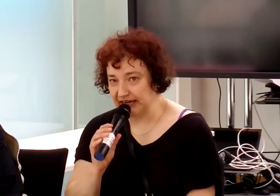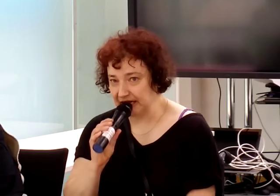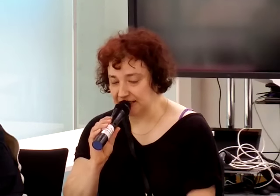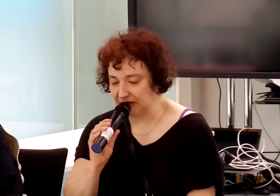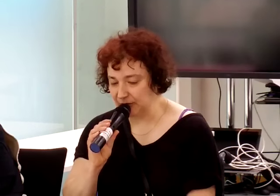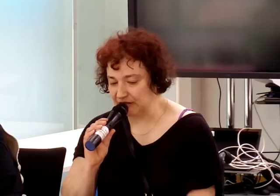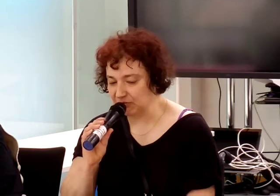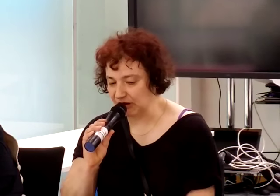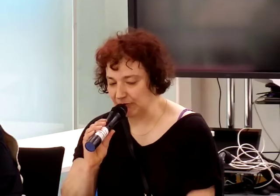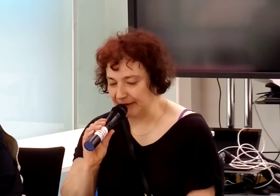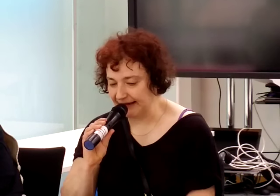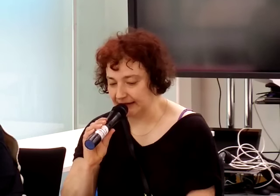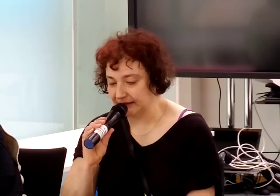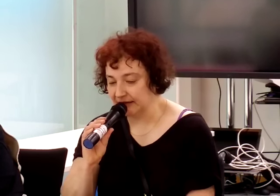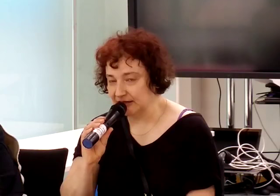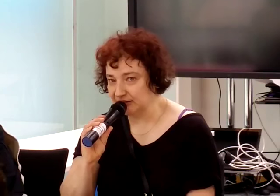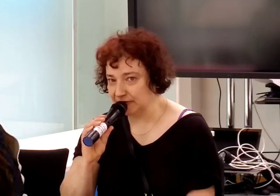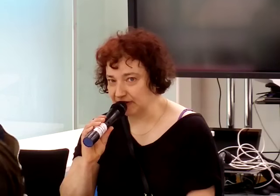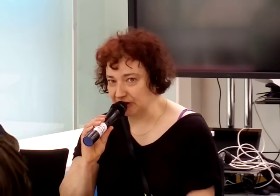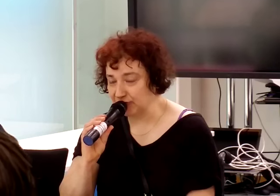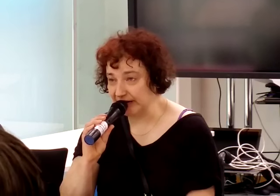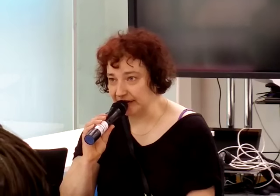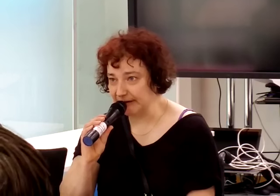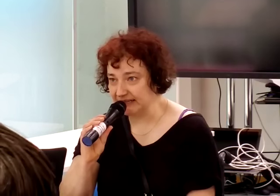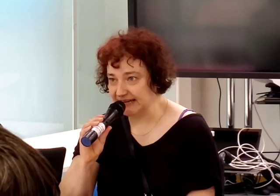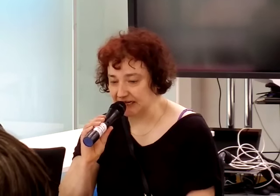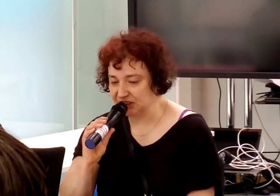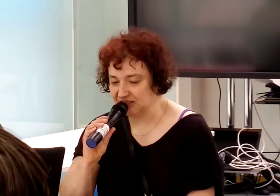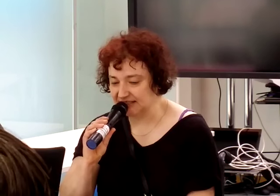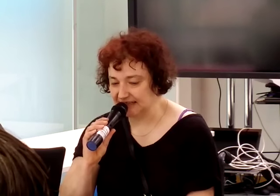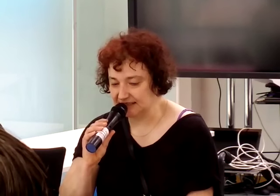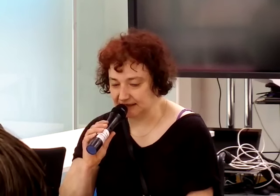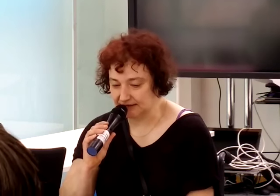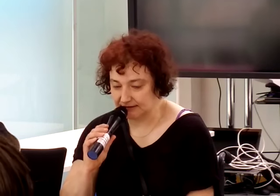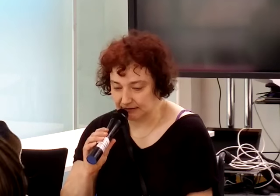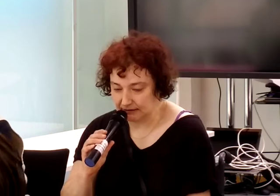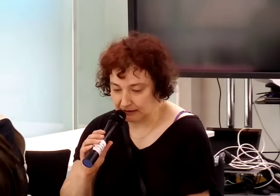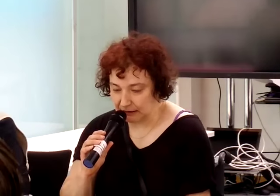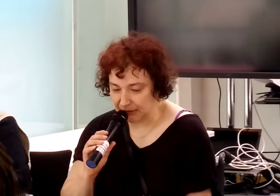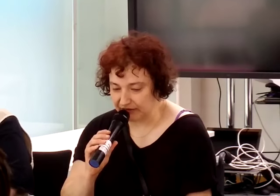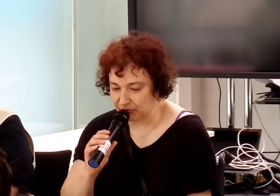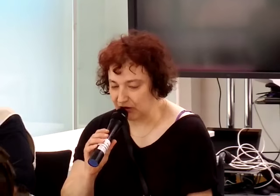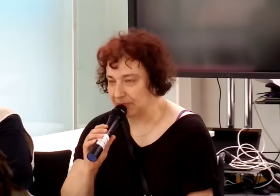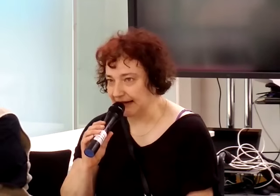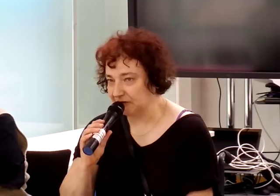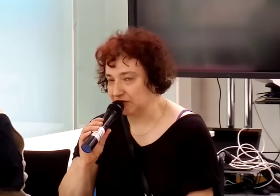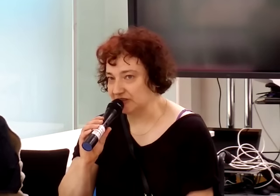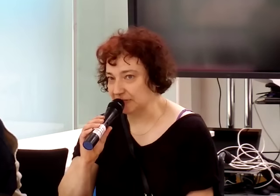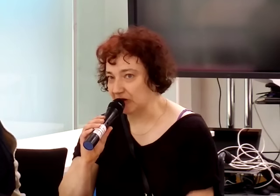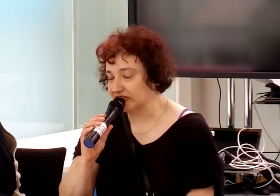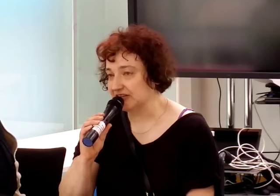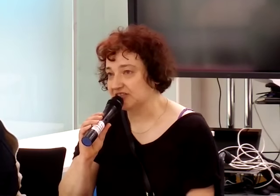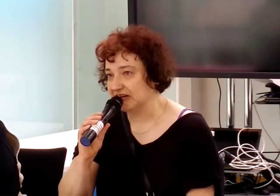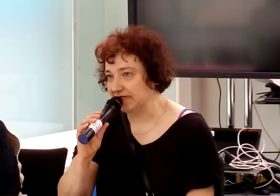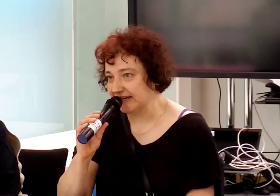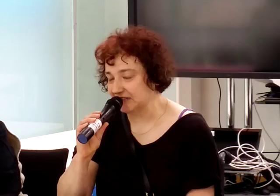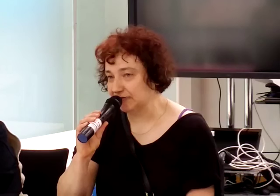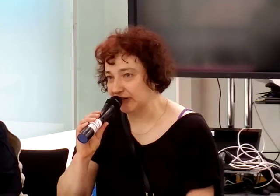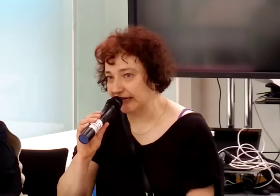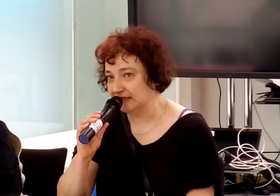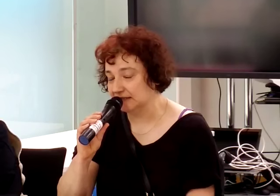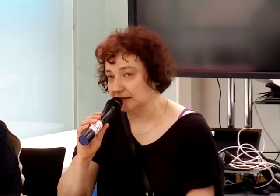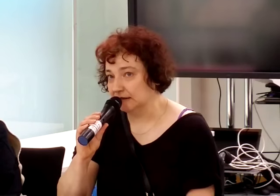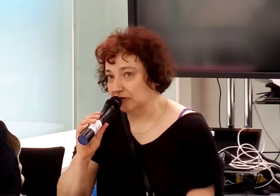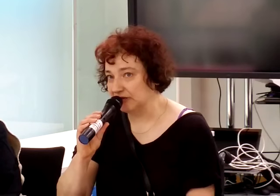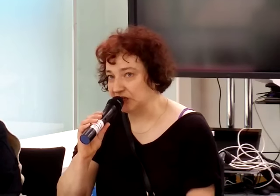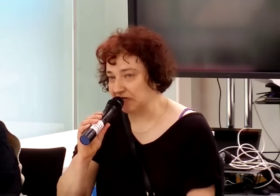was negotiating with the World Bank to fund rehabilitation centres, but the World Bank was demanding